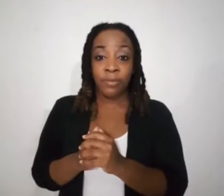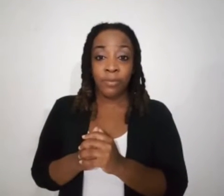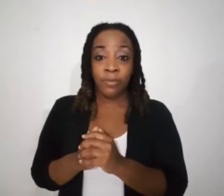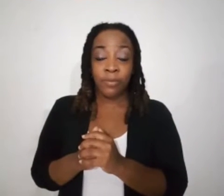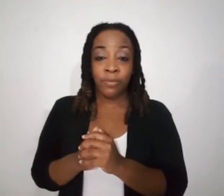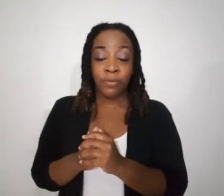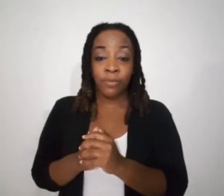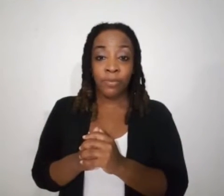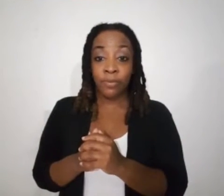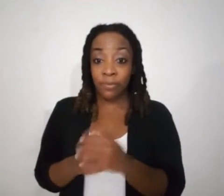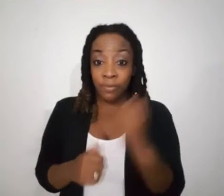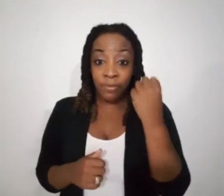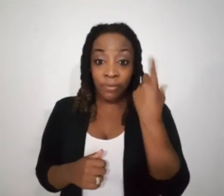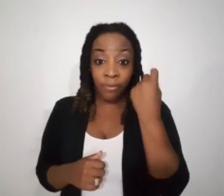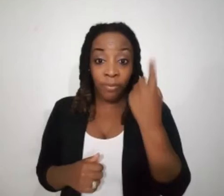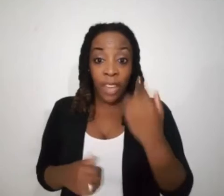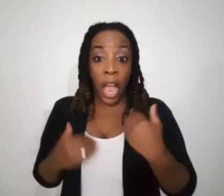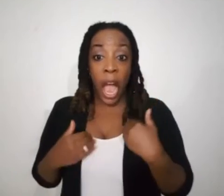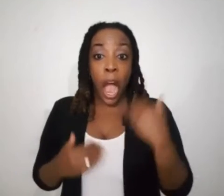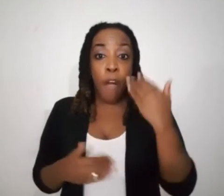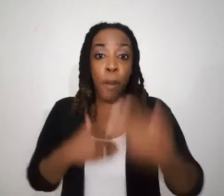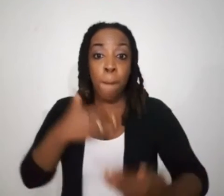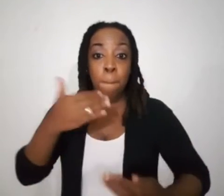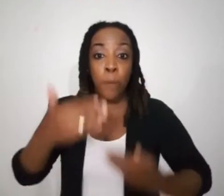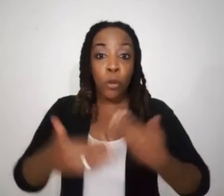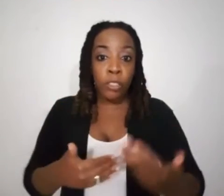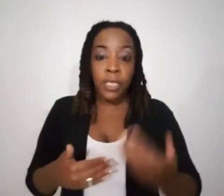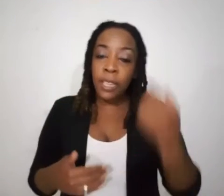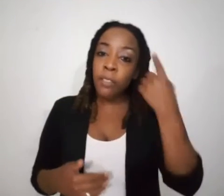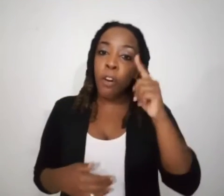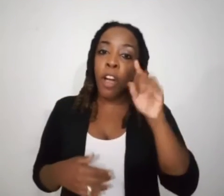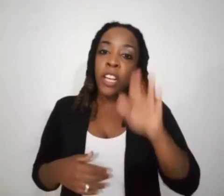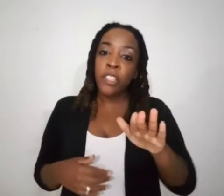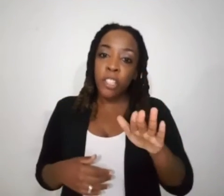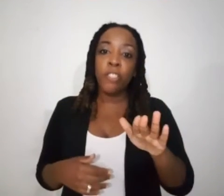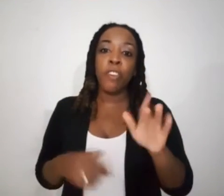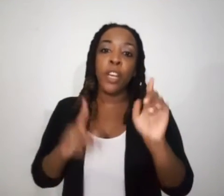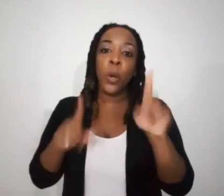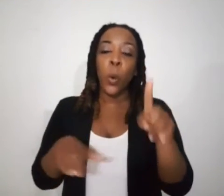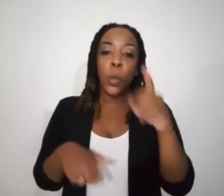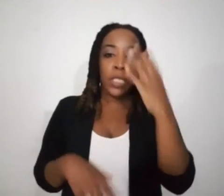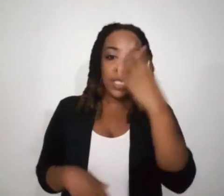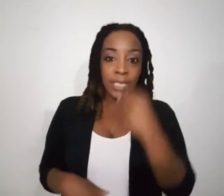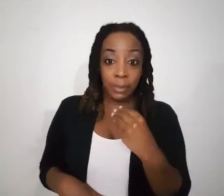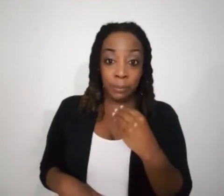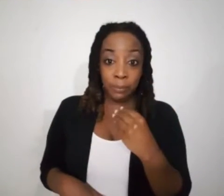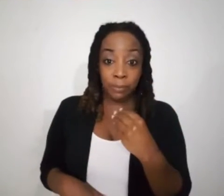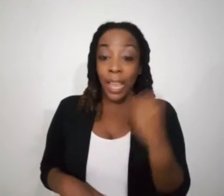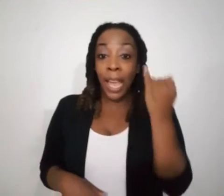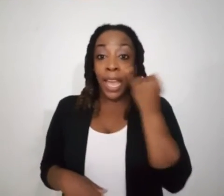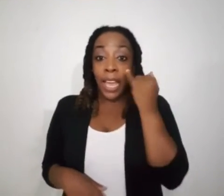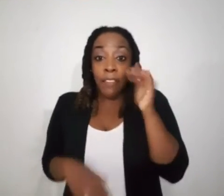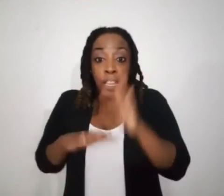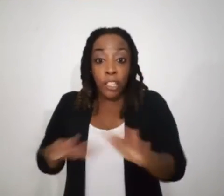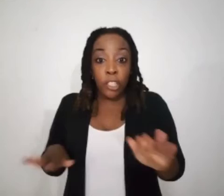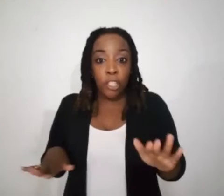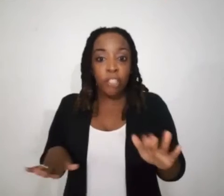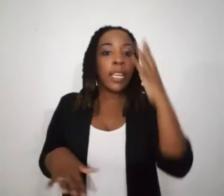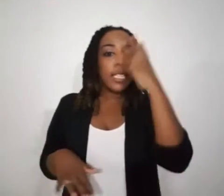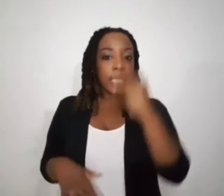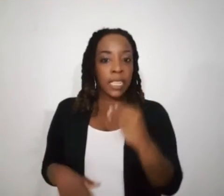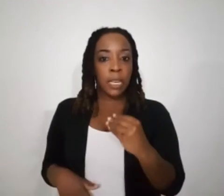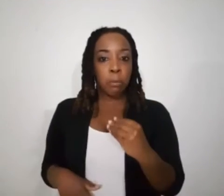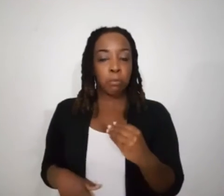process to getting a child to go to sleep. When our children sleep well, they wake up better rested in the